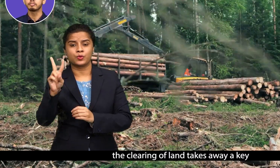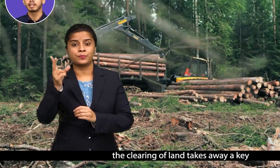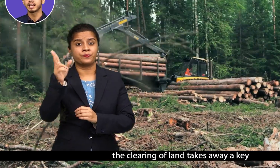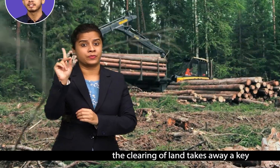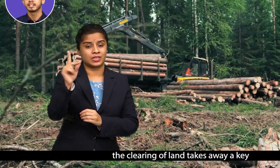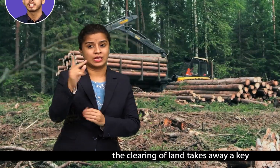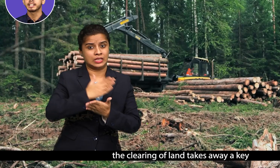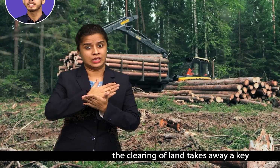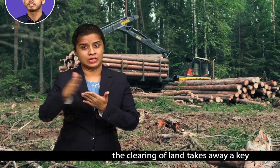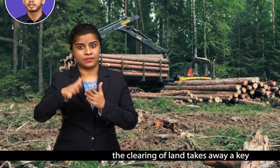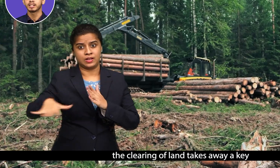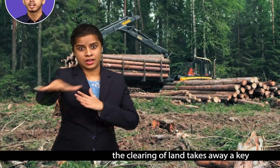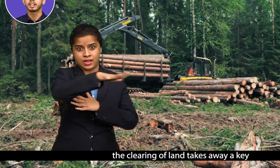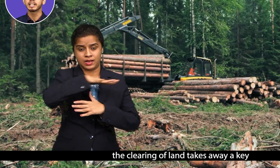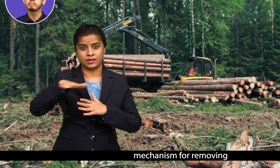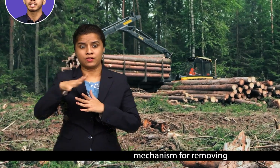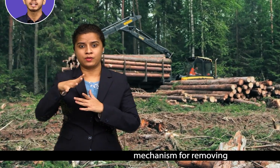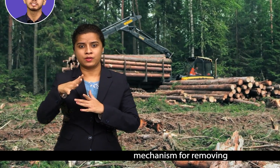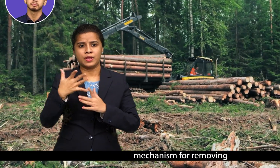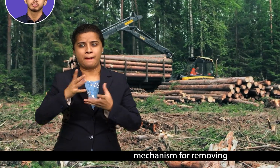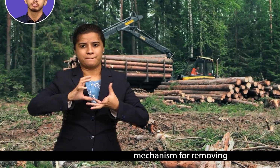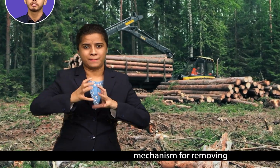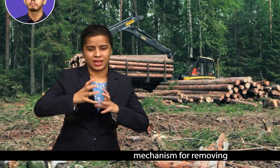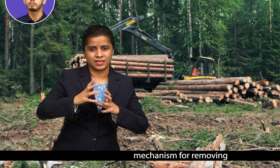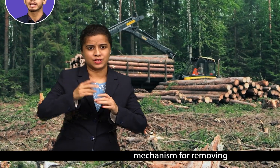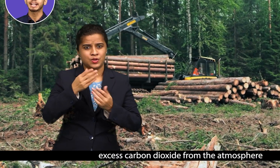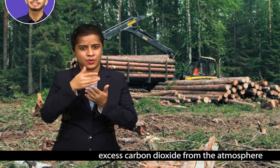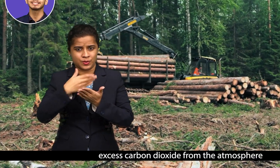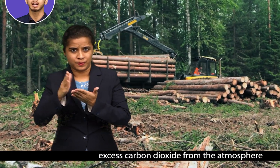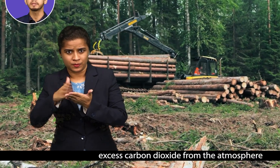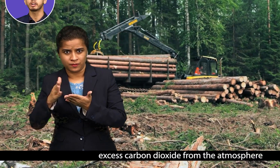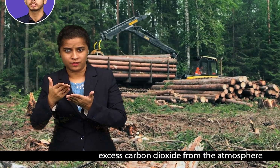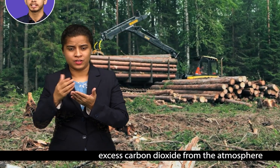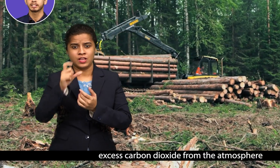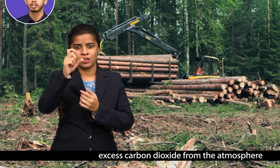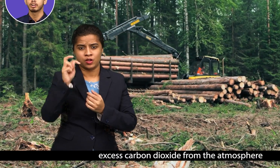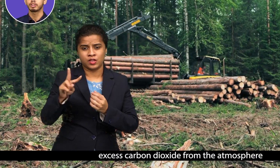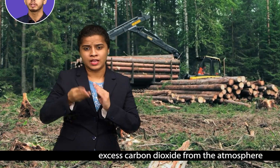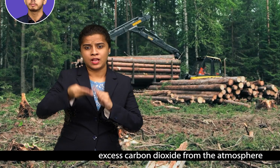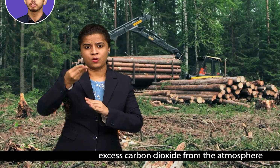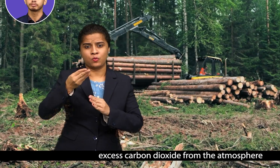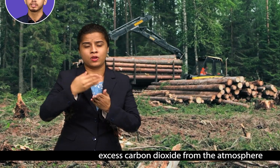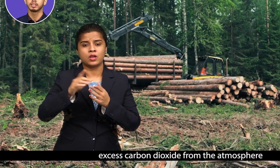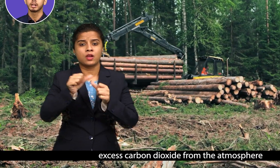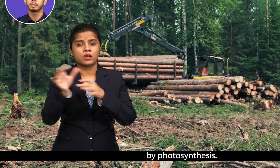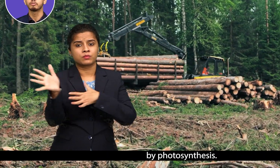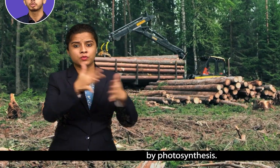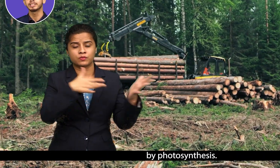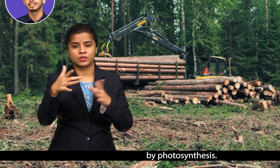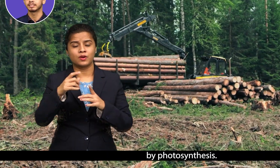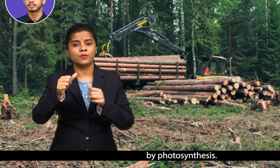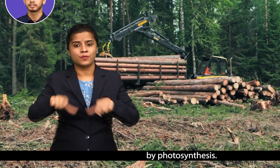clearing of land takes away a key mechanism for removing excess carbon dioxide from the atmosphere